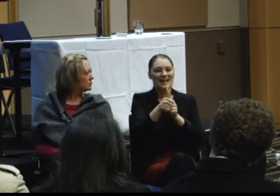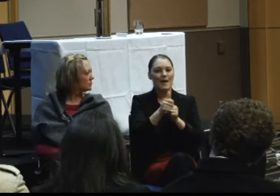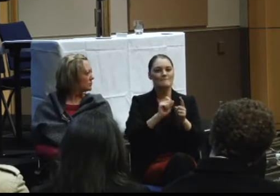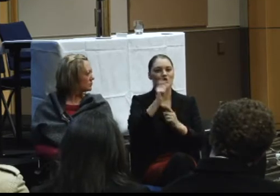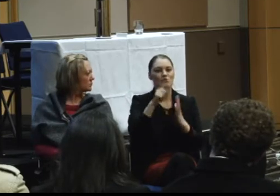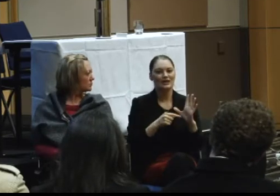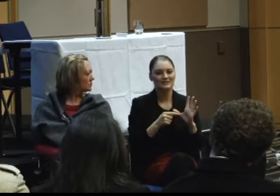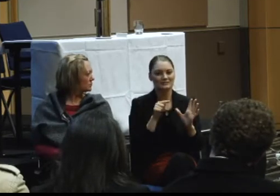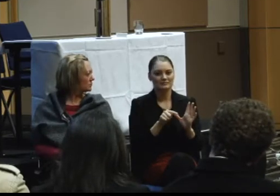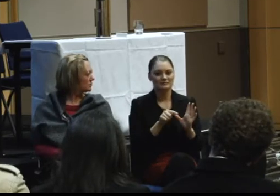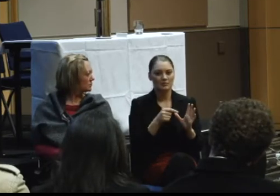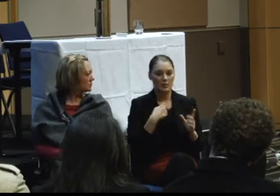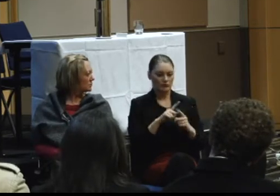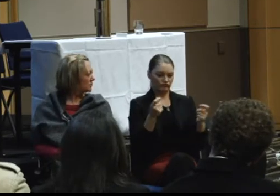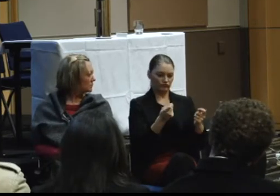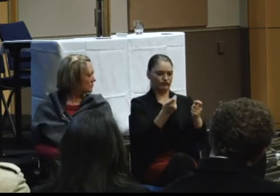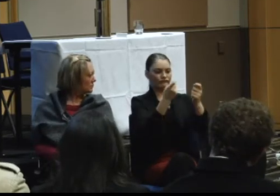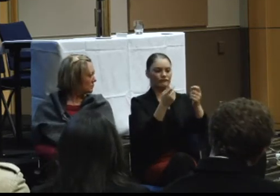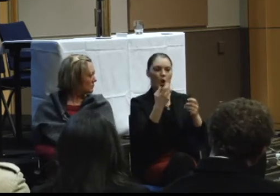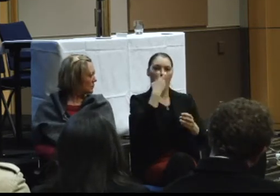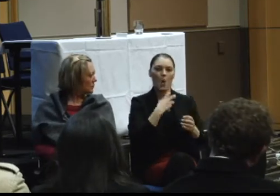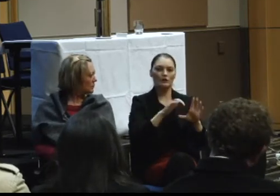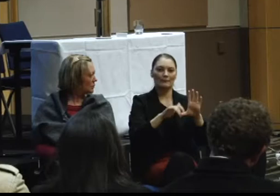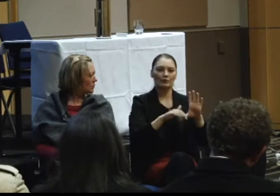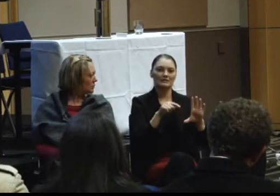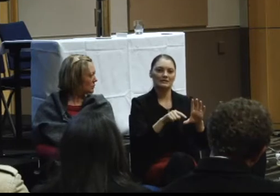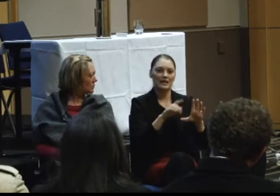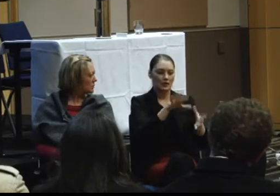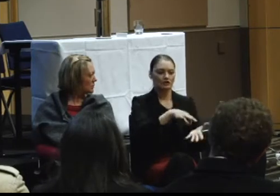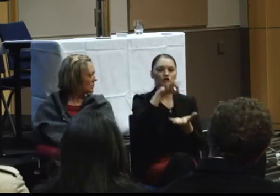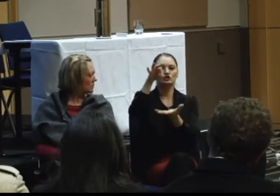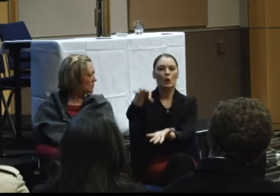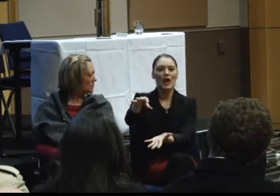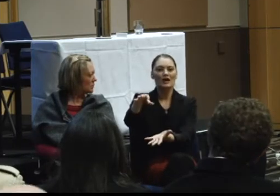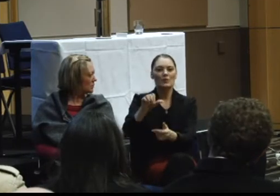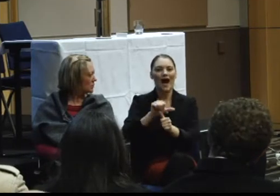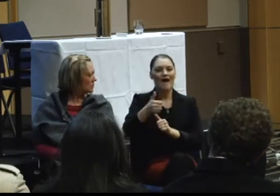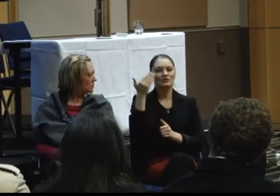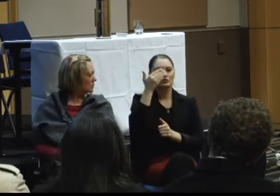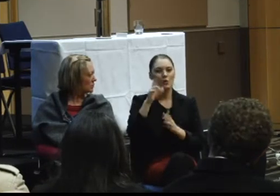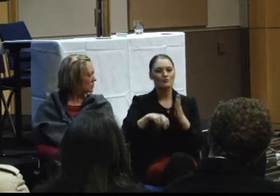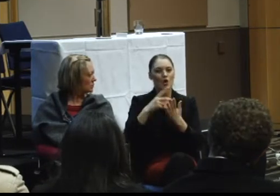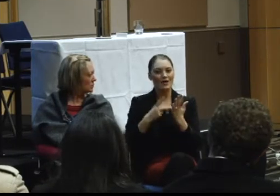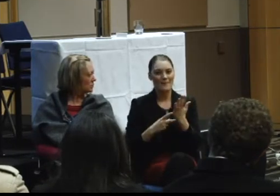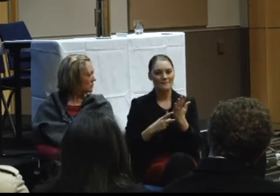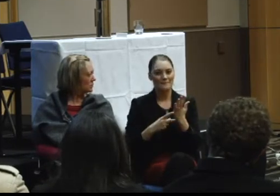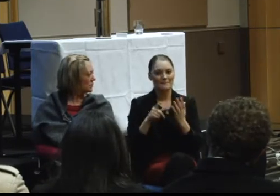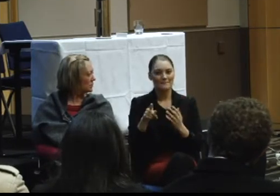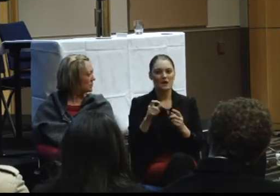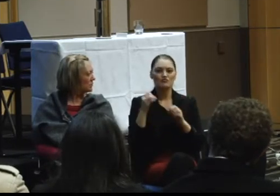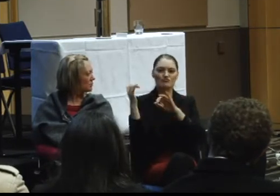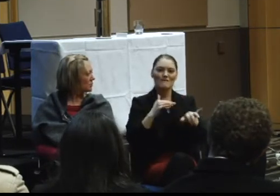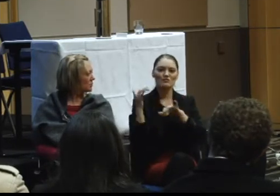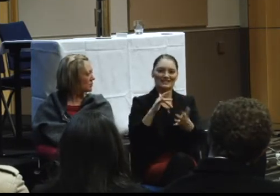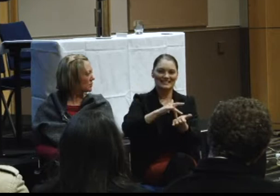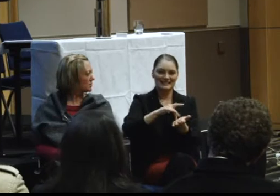is we refurbished some old computers, partnered with people like the ARC and the like, and we donated them to after-school programs and refugee centres in Auckland. There were some in